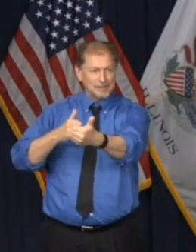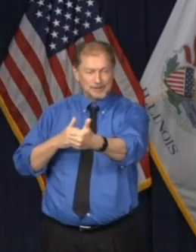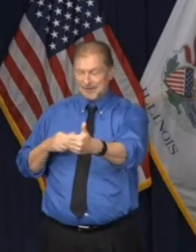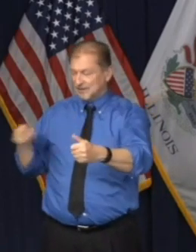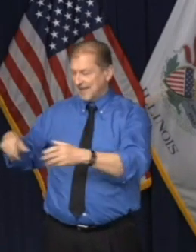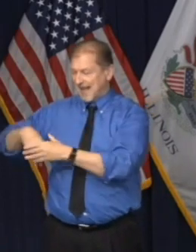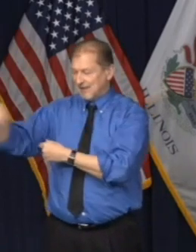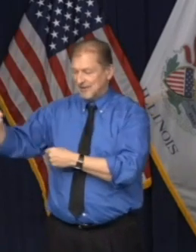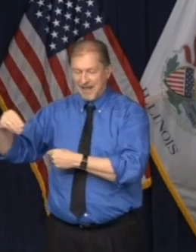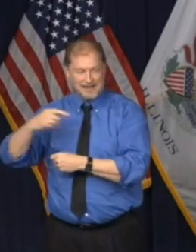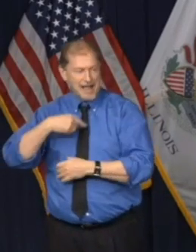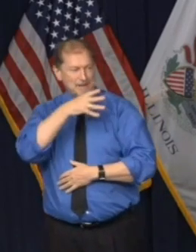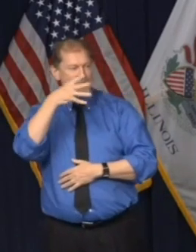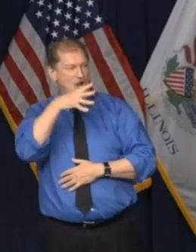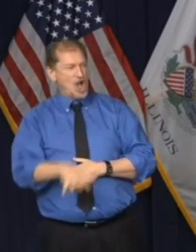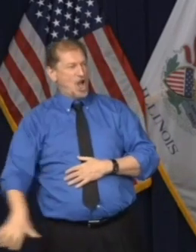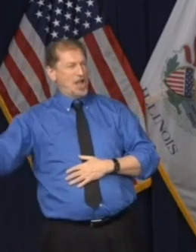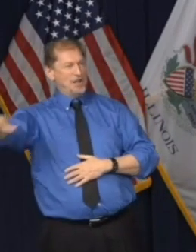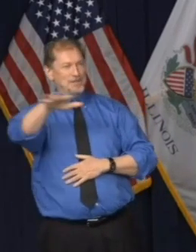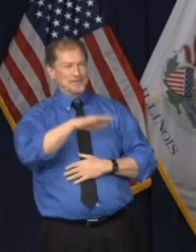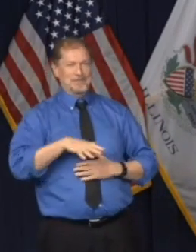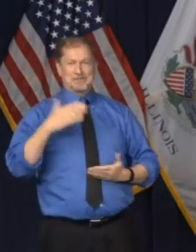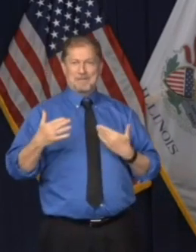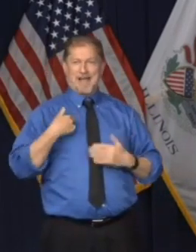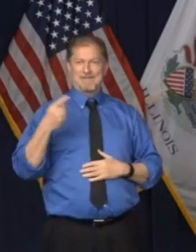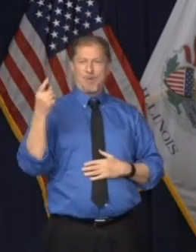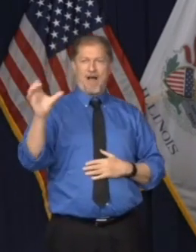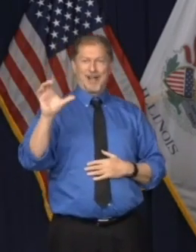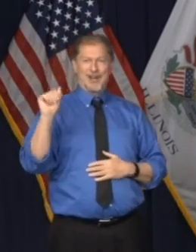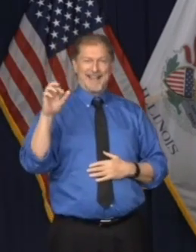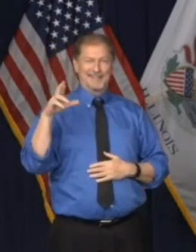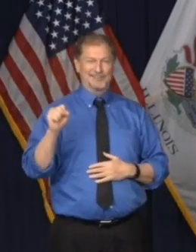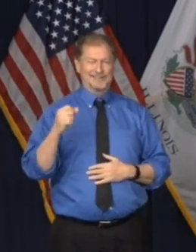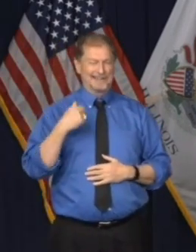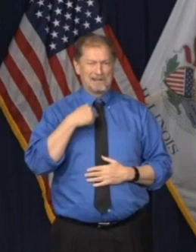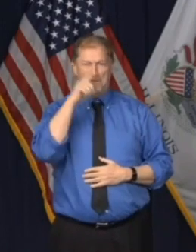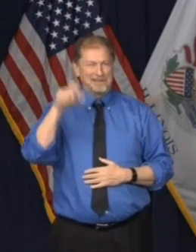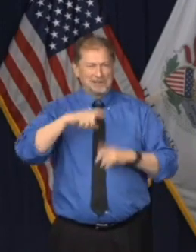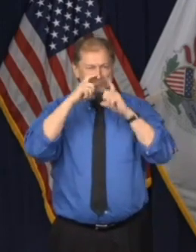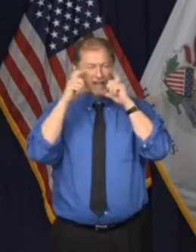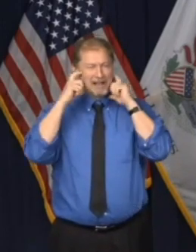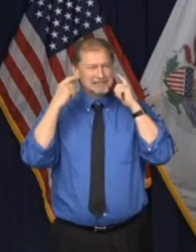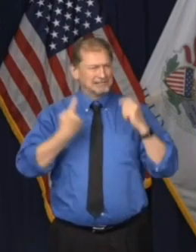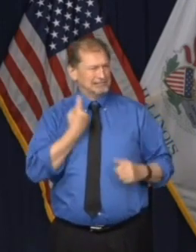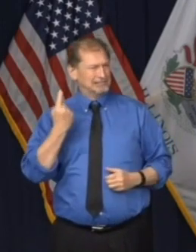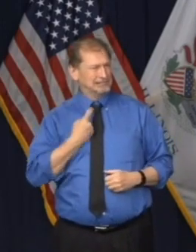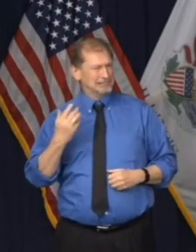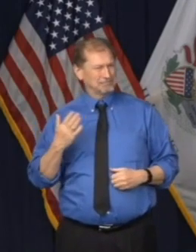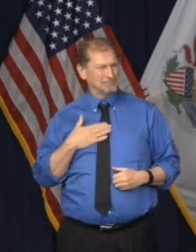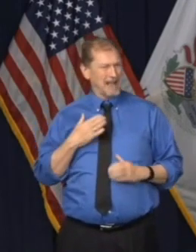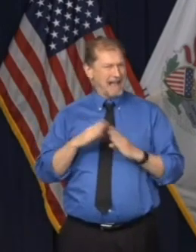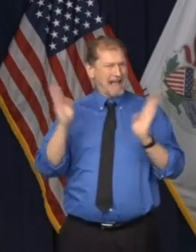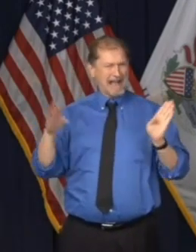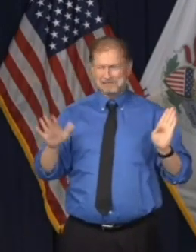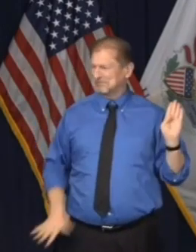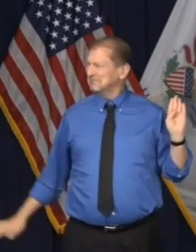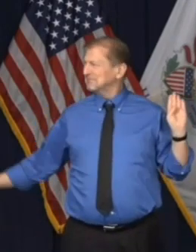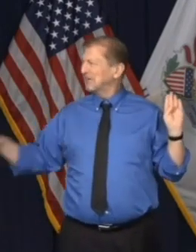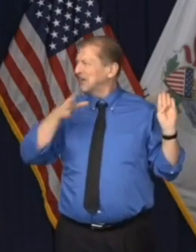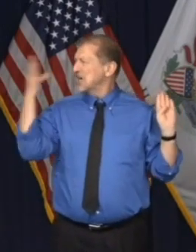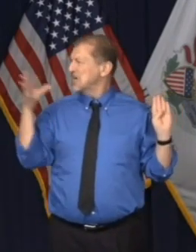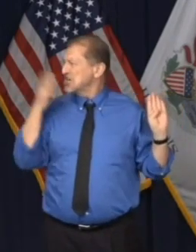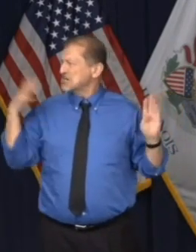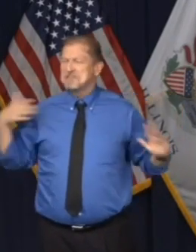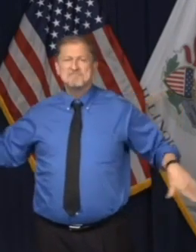mask, on a property of theirs that might be 100 acres or 10 acres, is much different than the prospect of somebody,